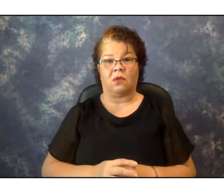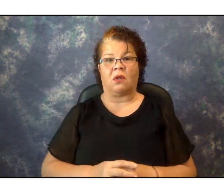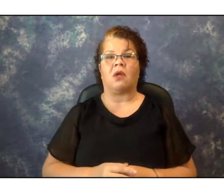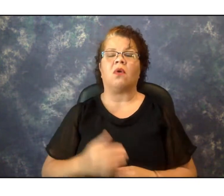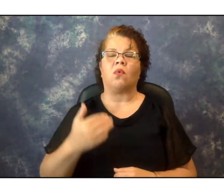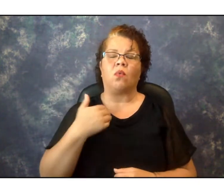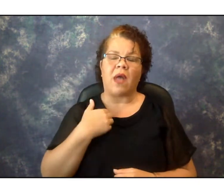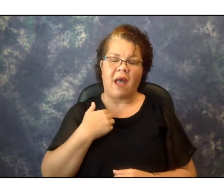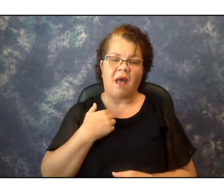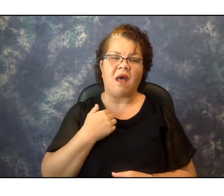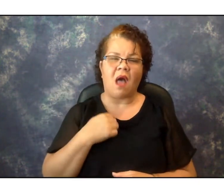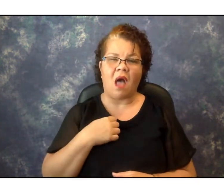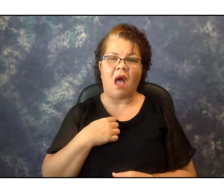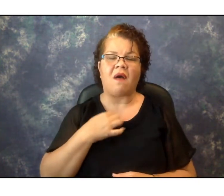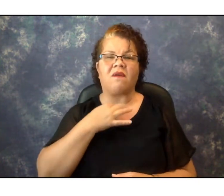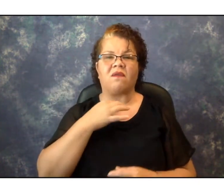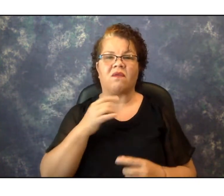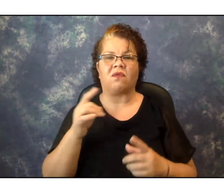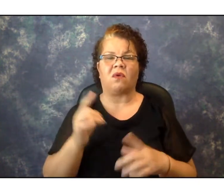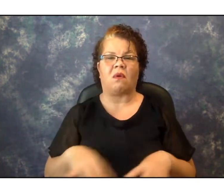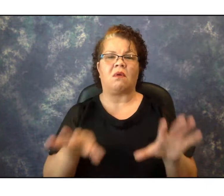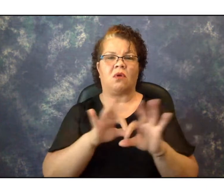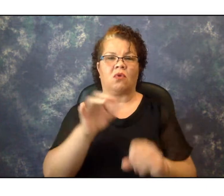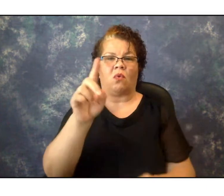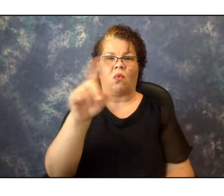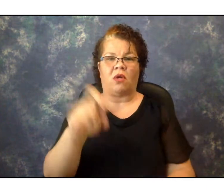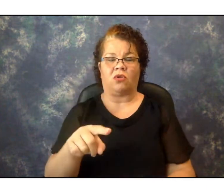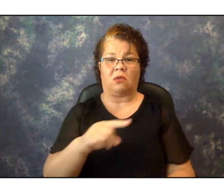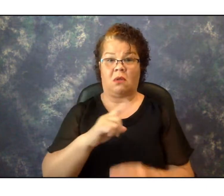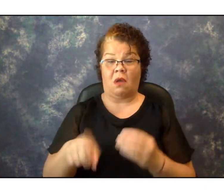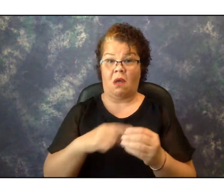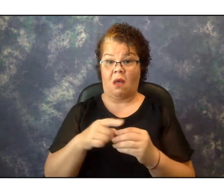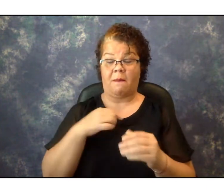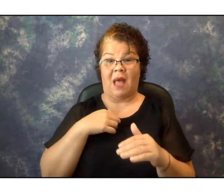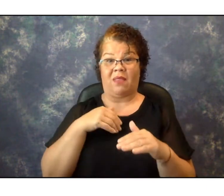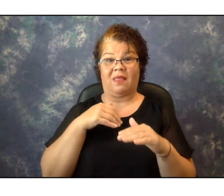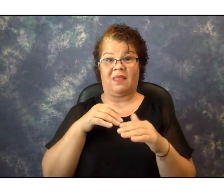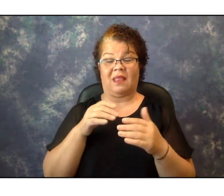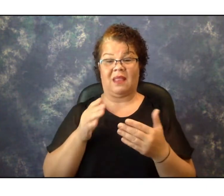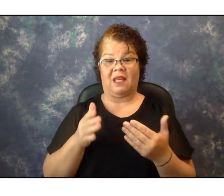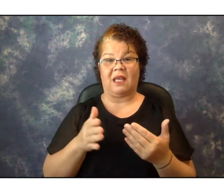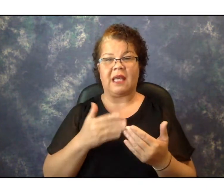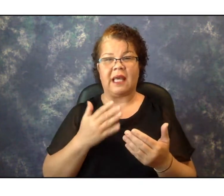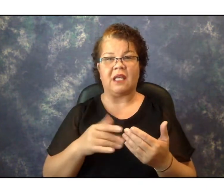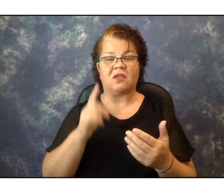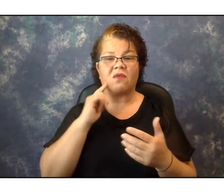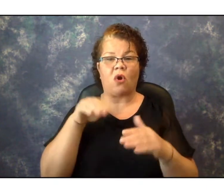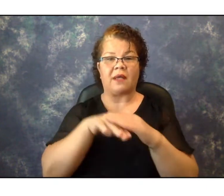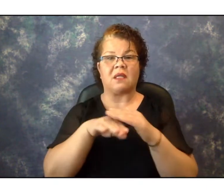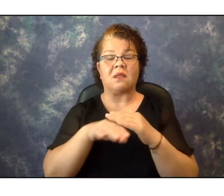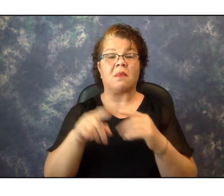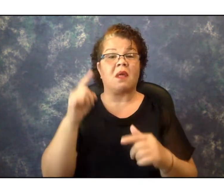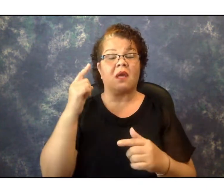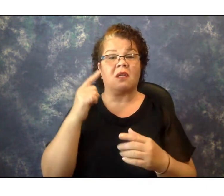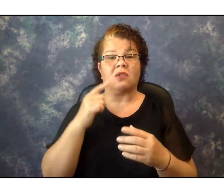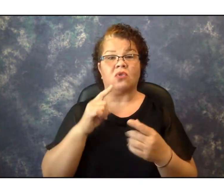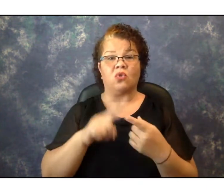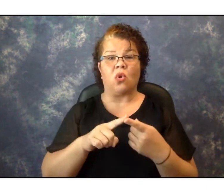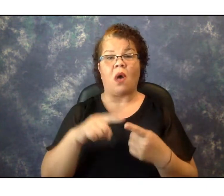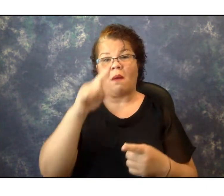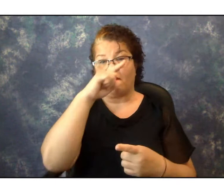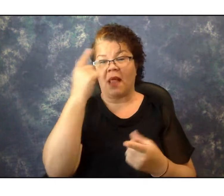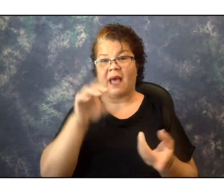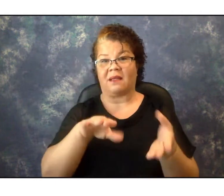one. To the point about the ease of accessibility to images of Black death, what are your thoughts about the ethics